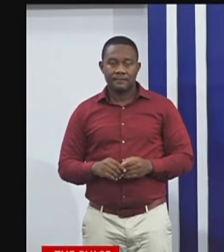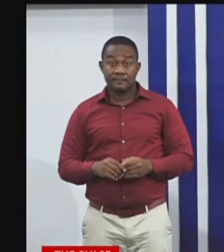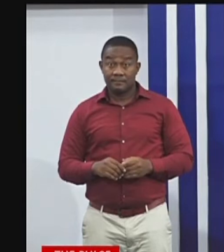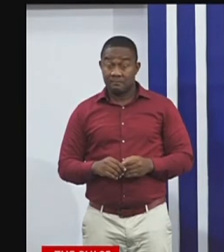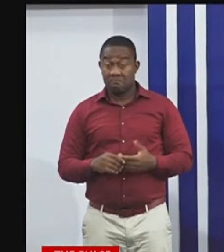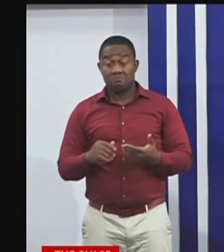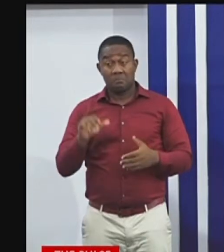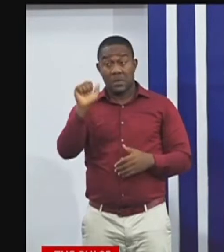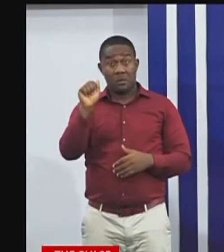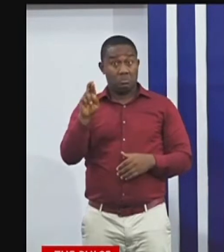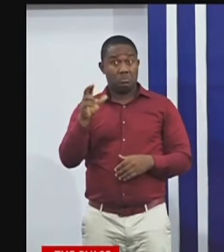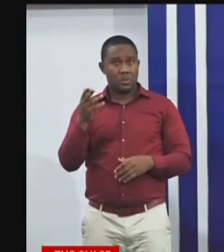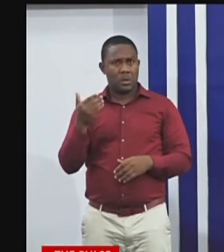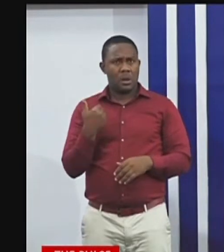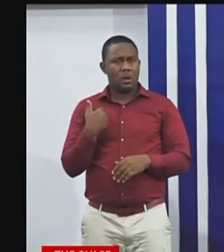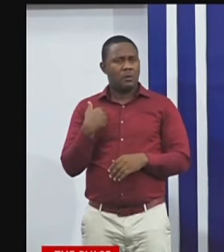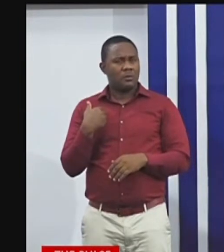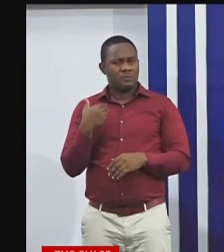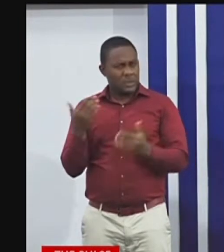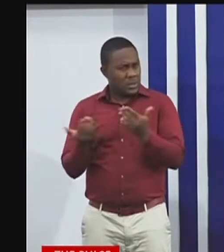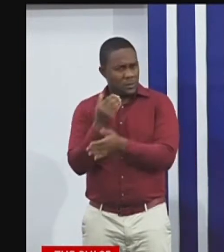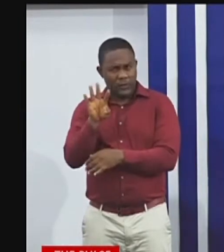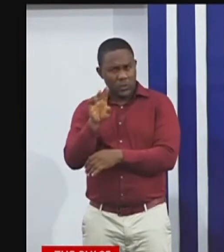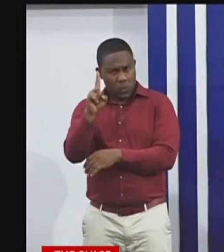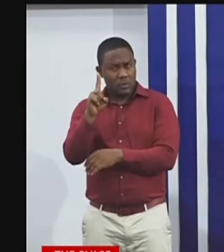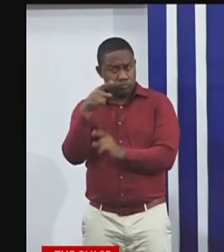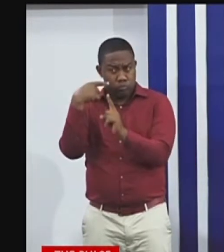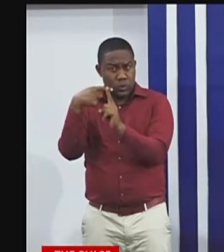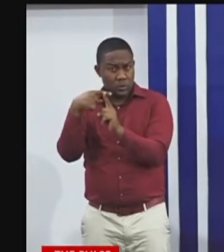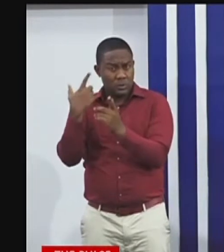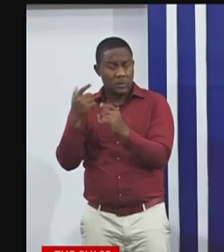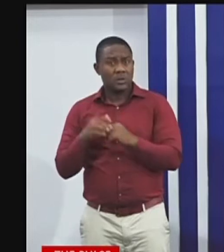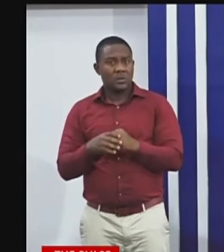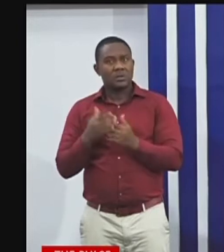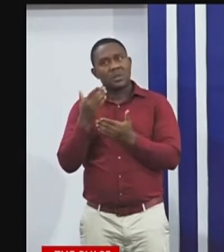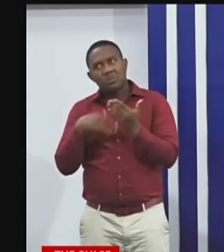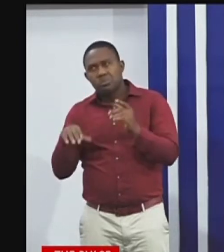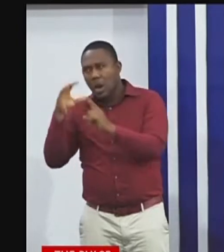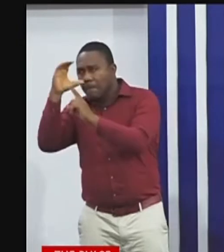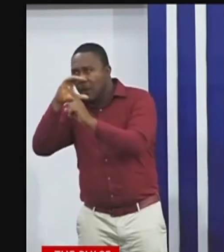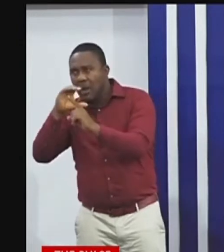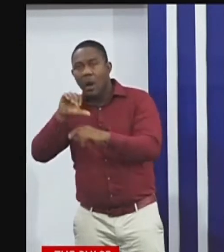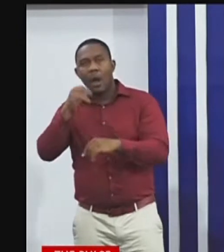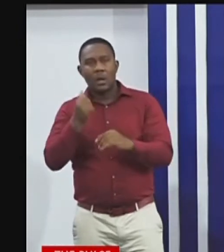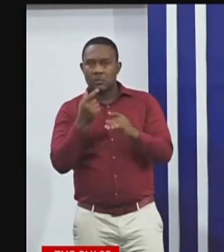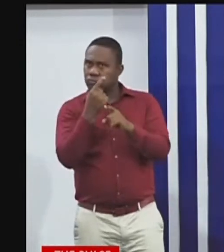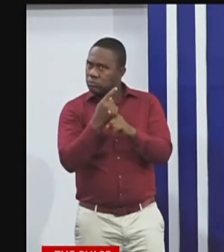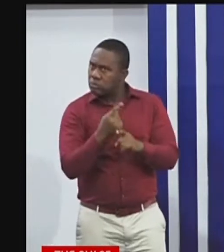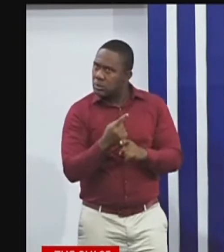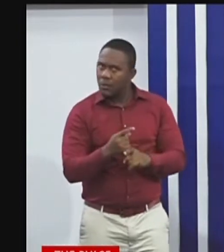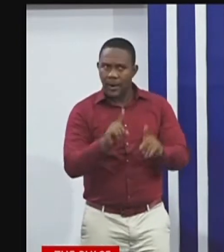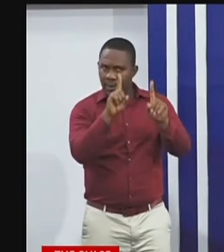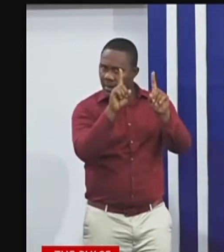about 41 cases, new cases, some from Enhanced and some from routine surveillance.